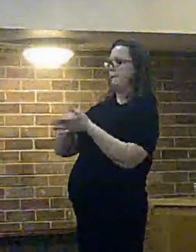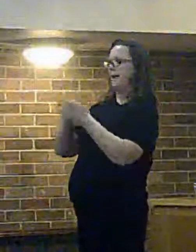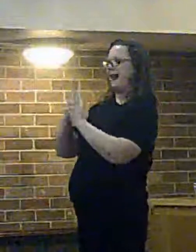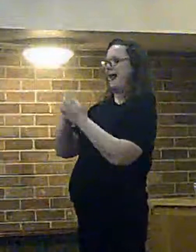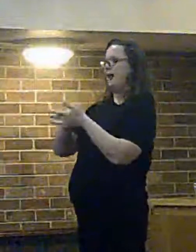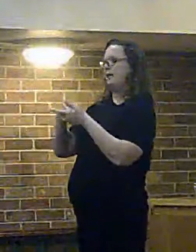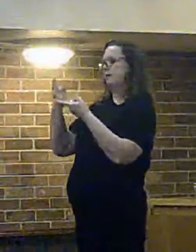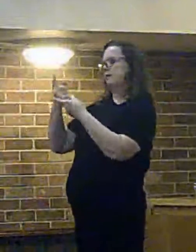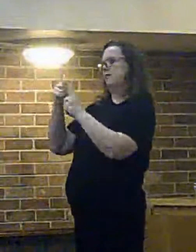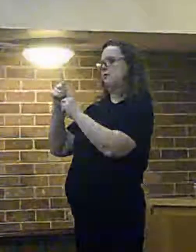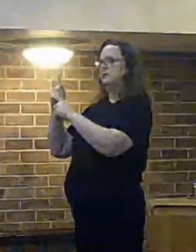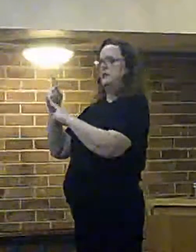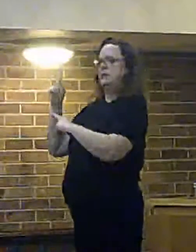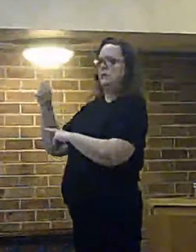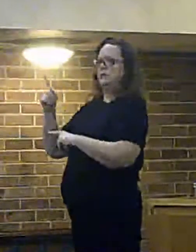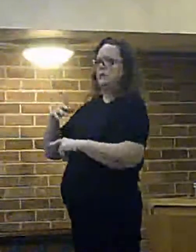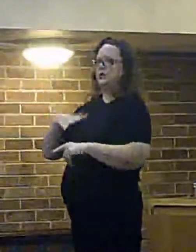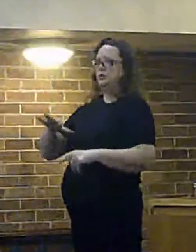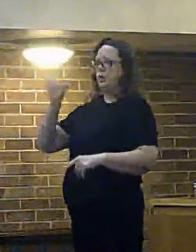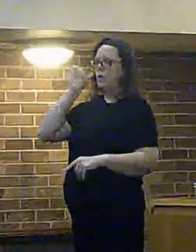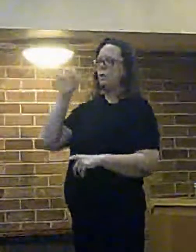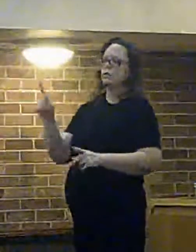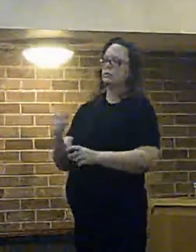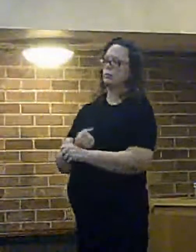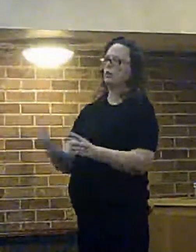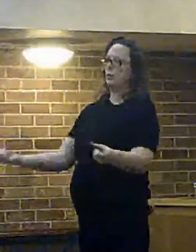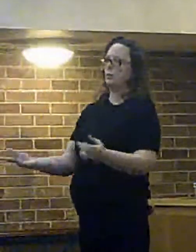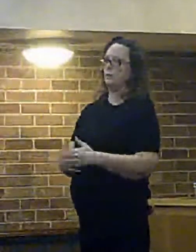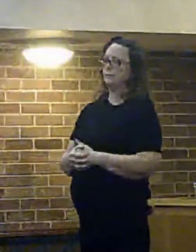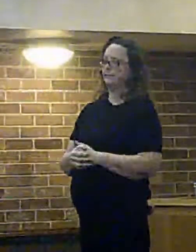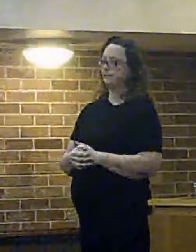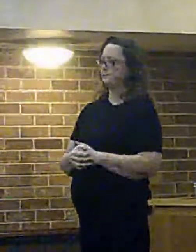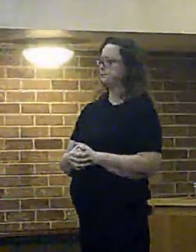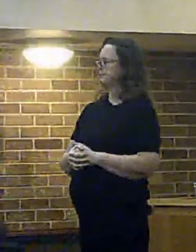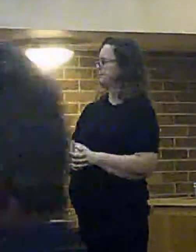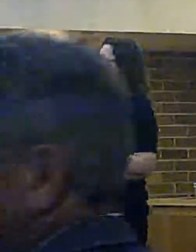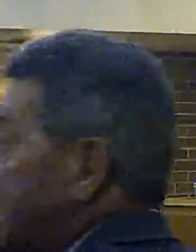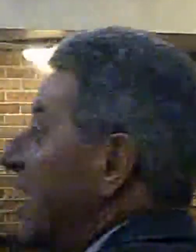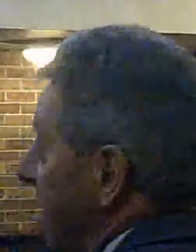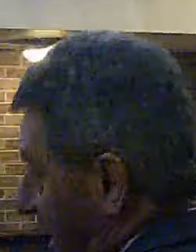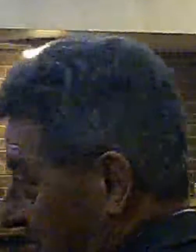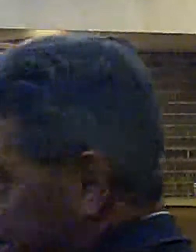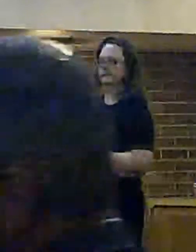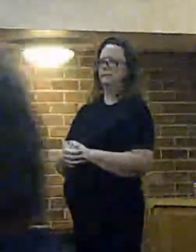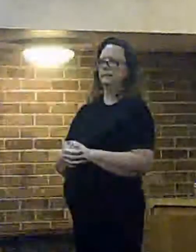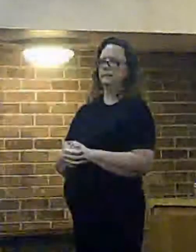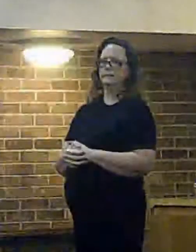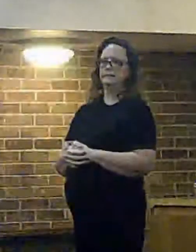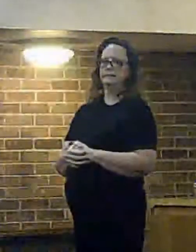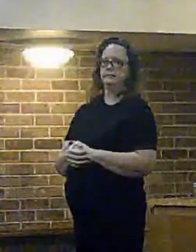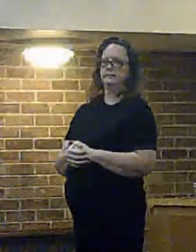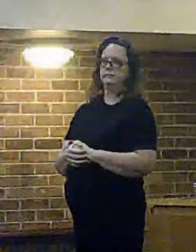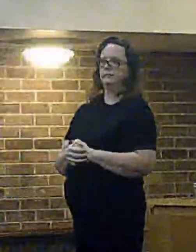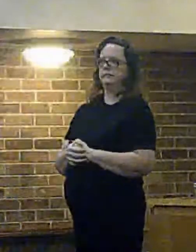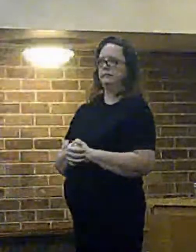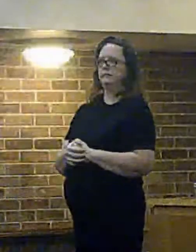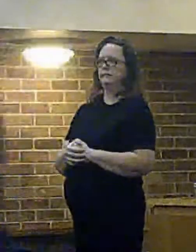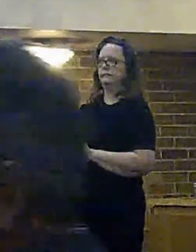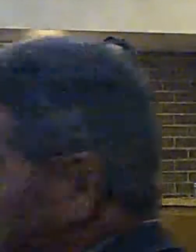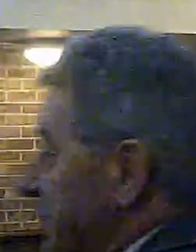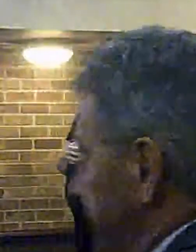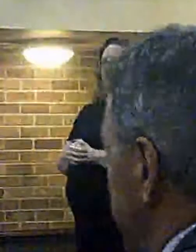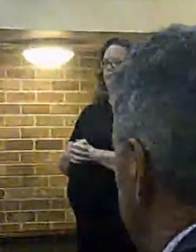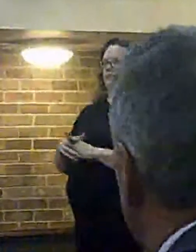If you want to achieve that outcome, you know what to do. We're running out of time. We're already on. I'm only taking these two because we've run out of